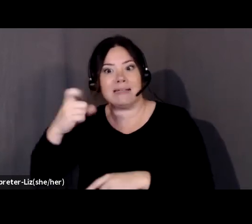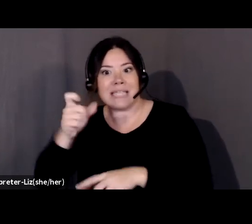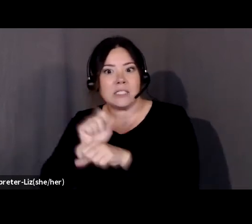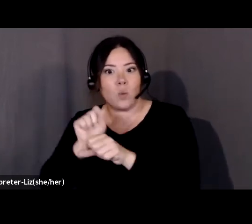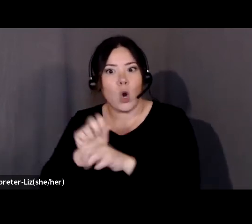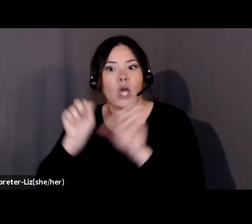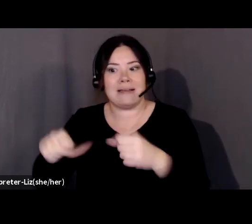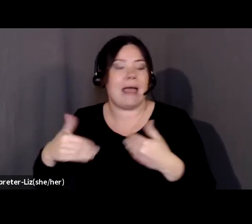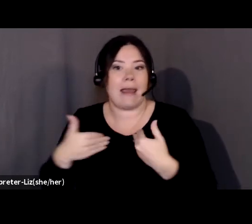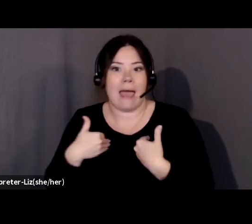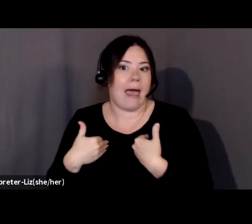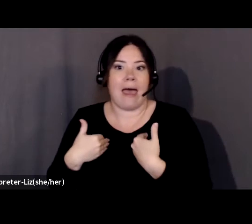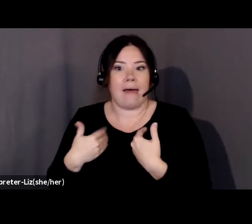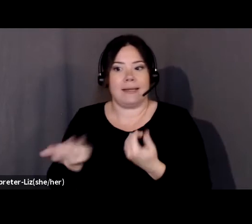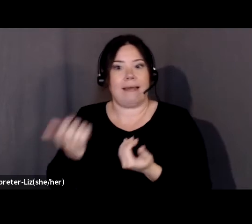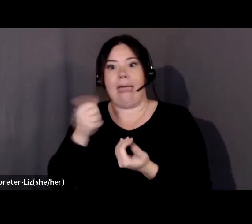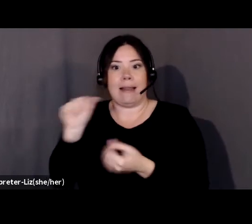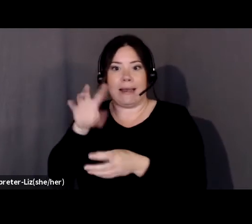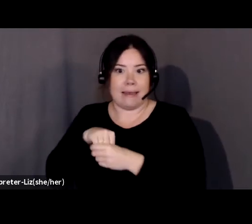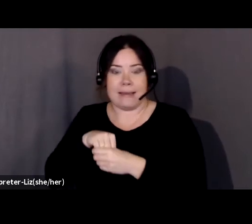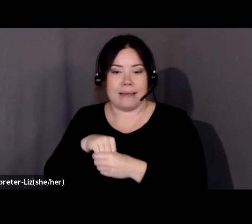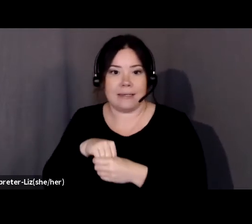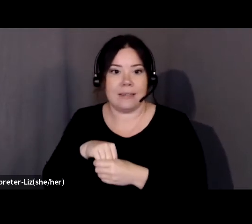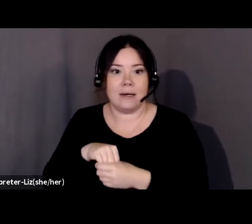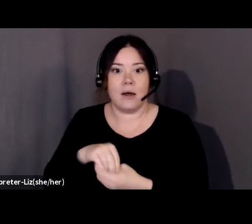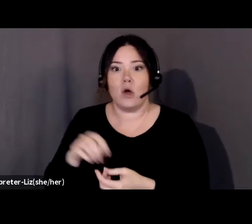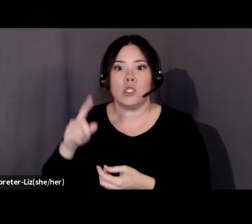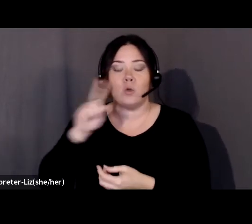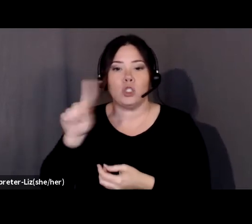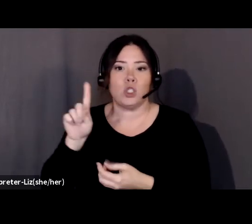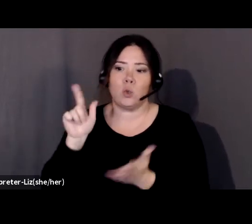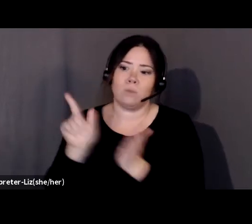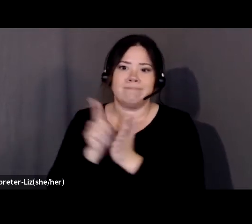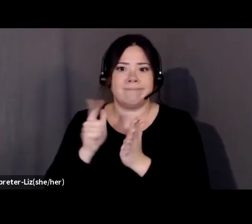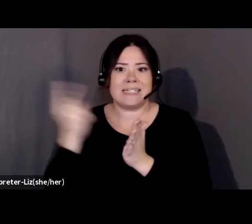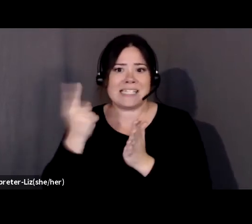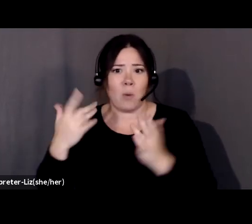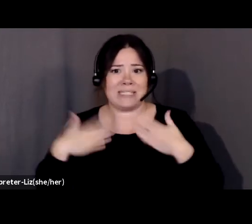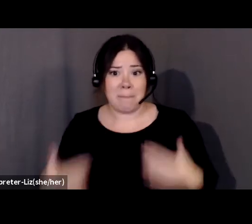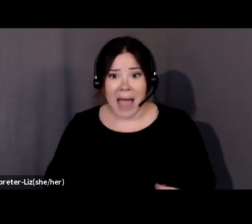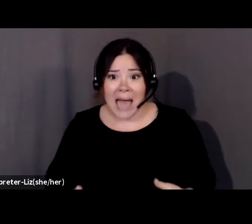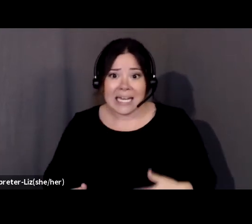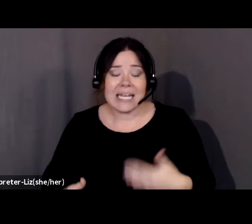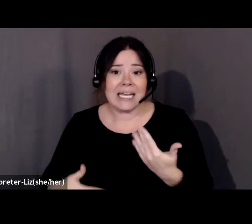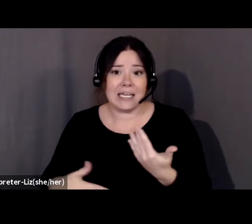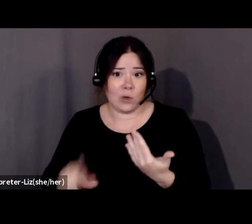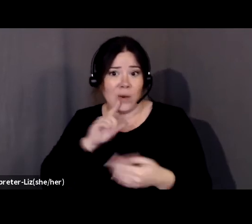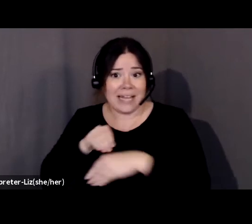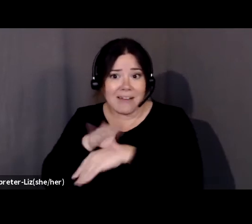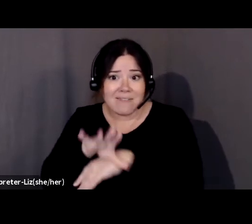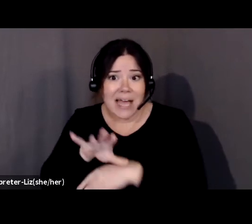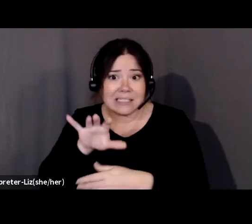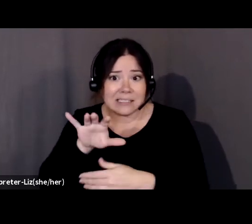the policing of people's bodies, disabled or otherwise, really plays into the criminalization of sex work. And so that was a really